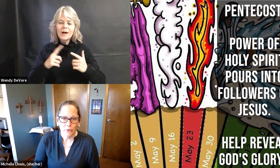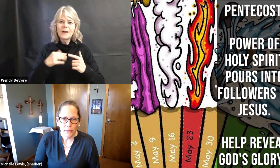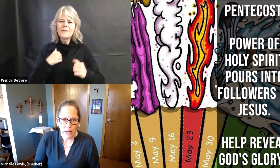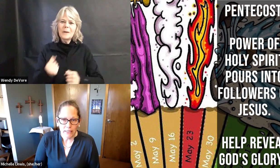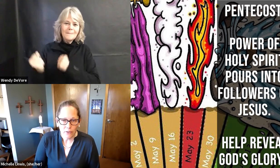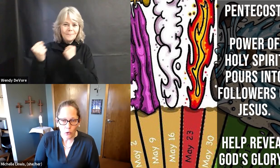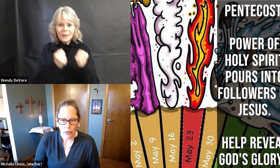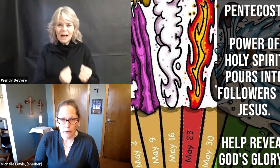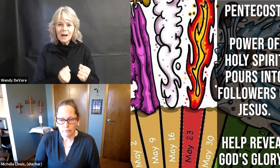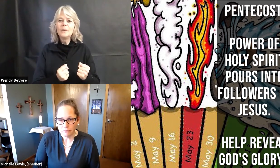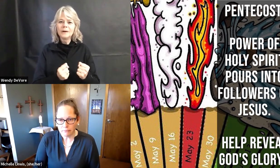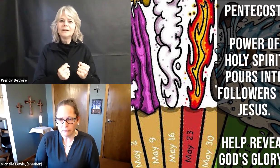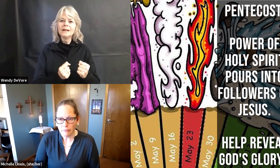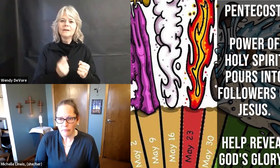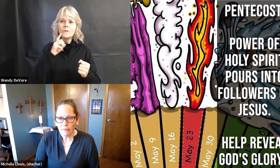to God's glory.